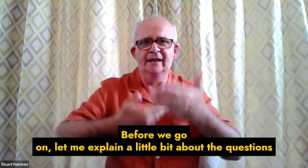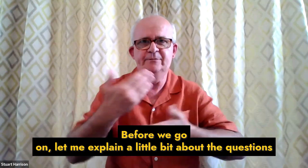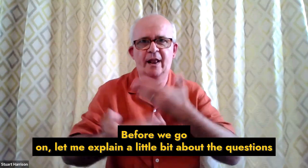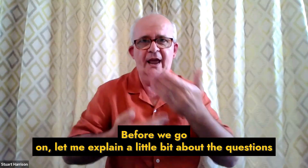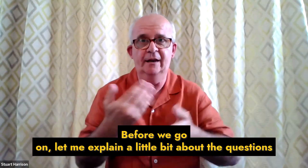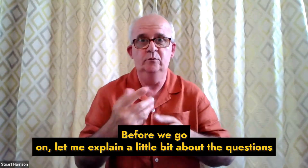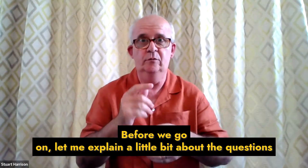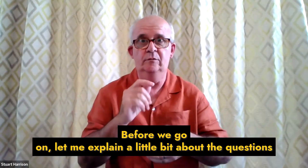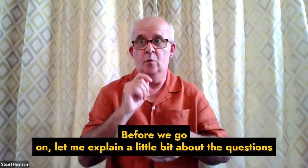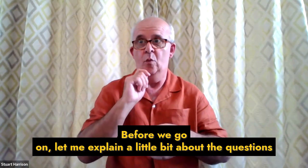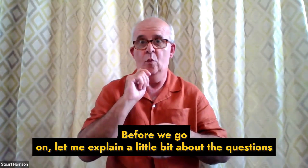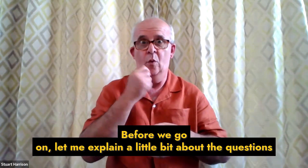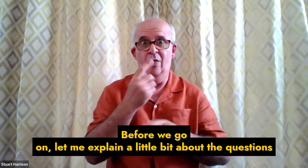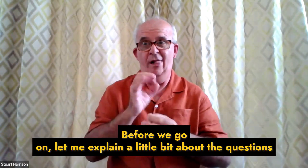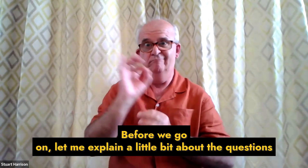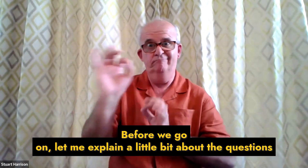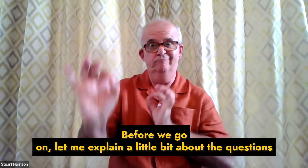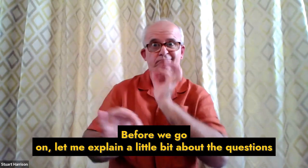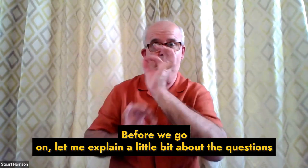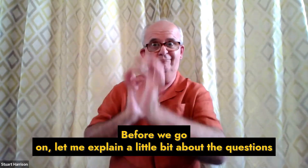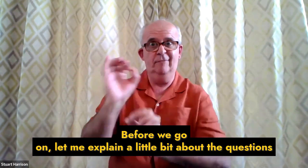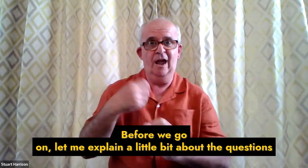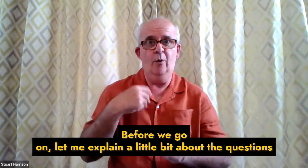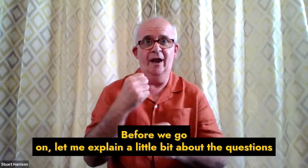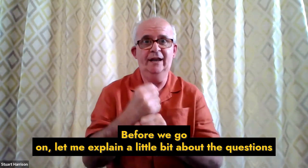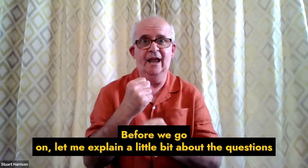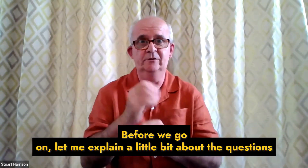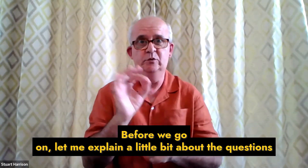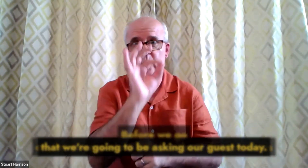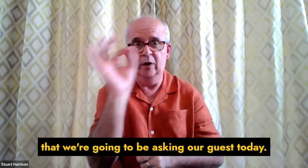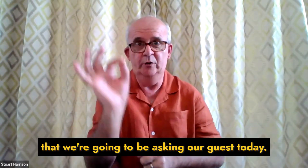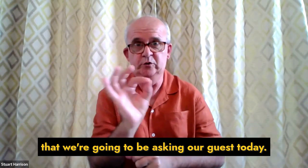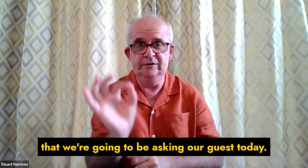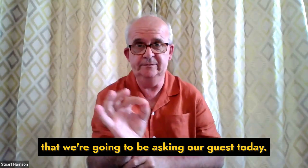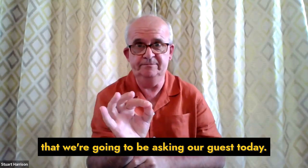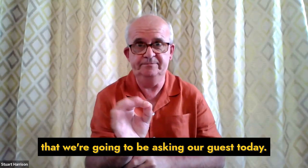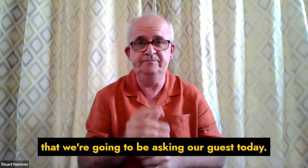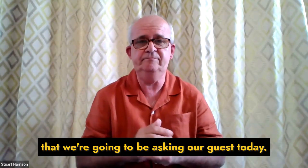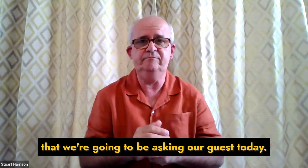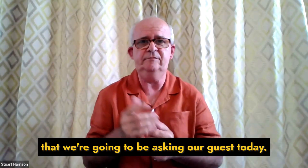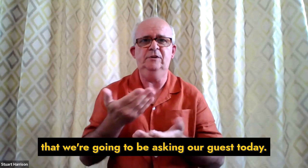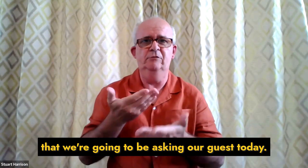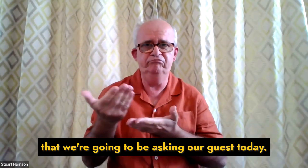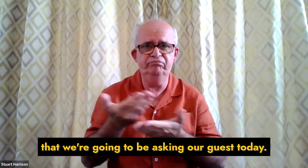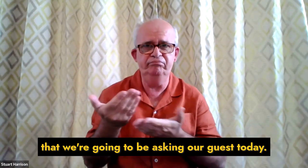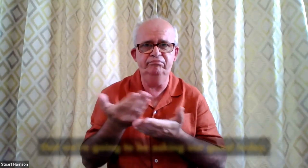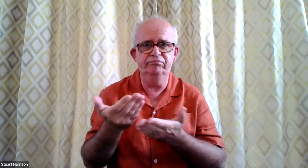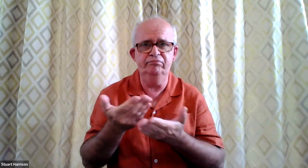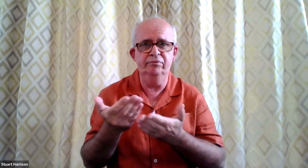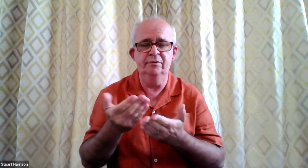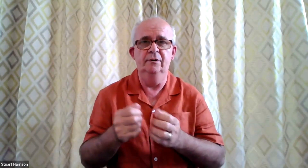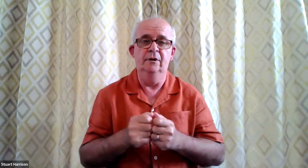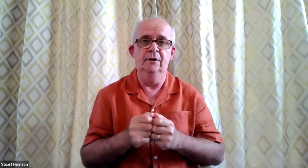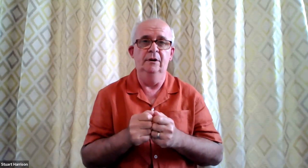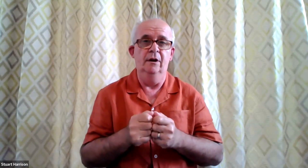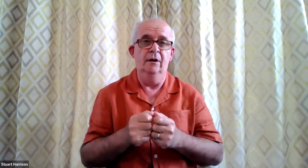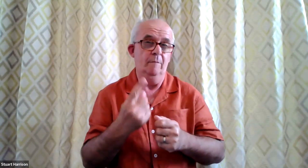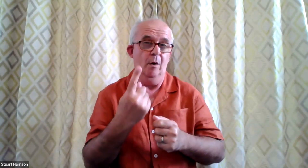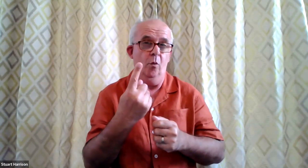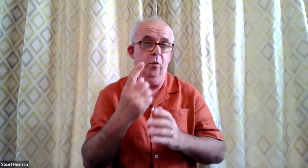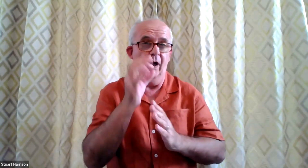Before we go on, let me explain a little bit about the questions that we're going to be asking our guests today.